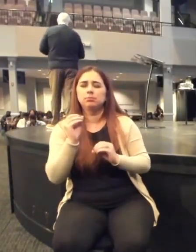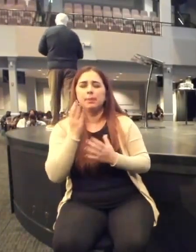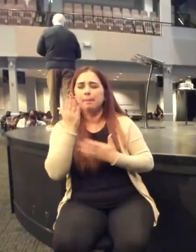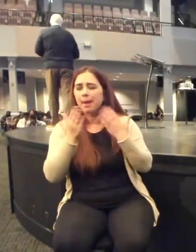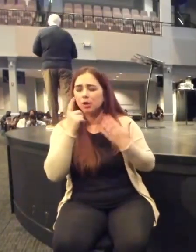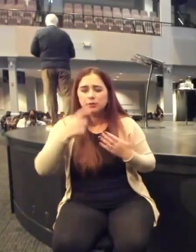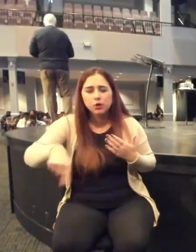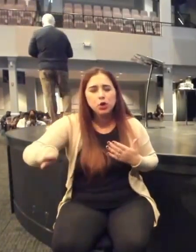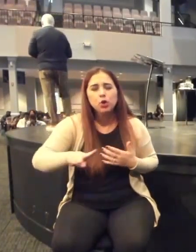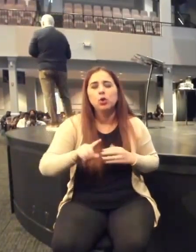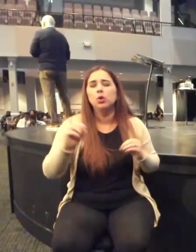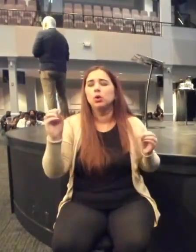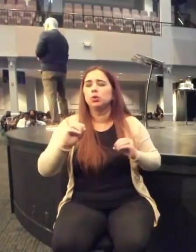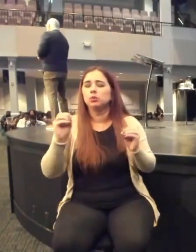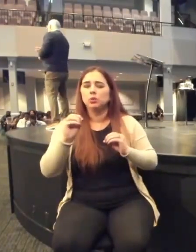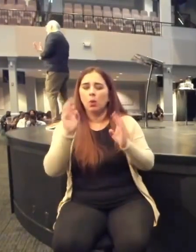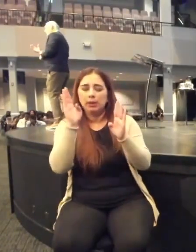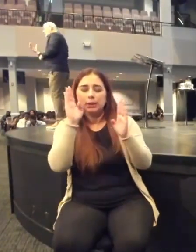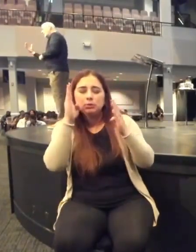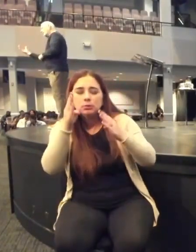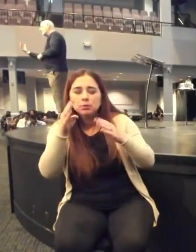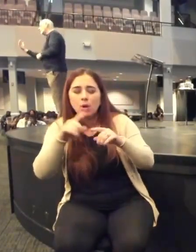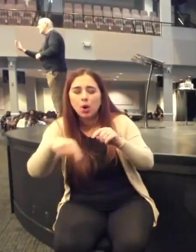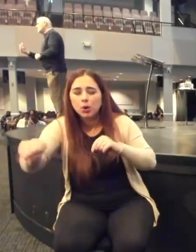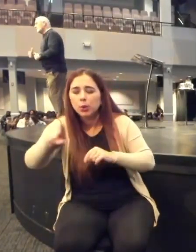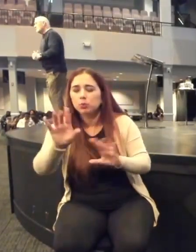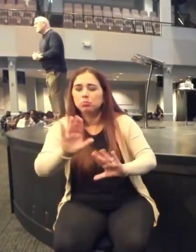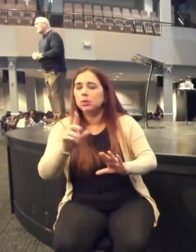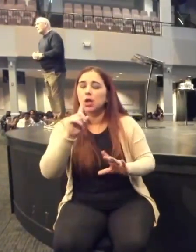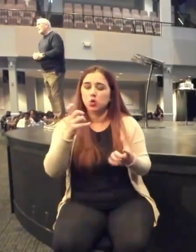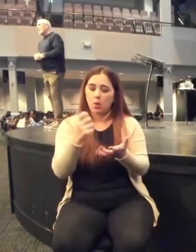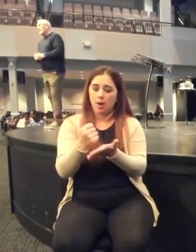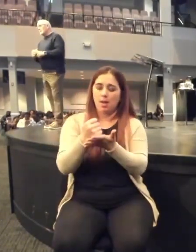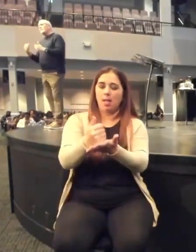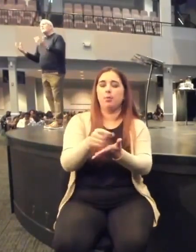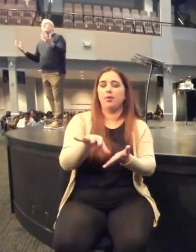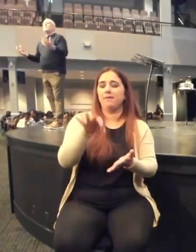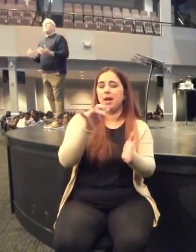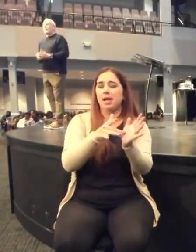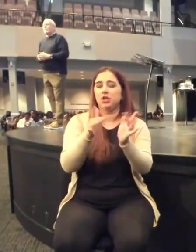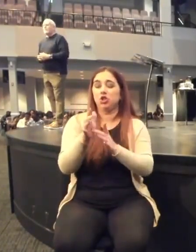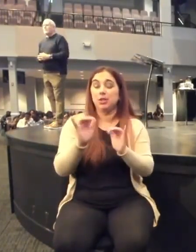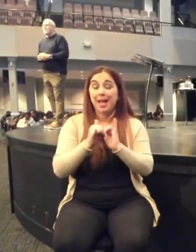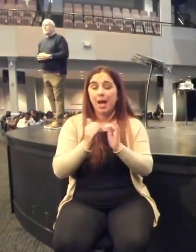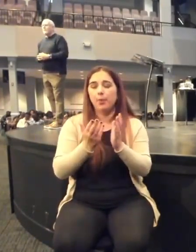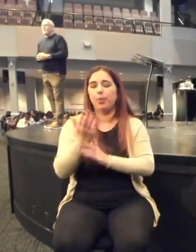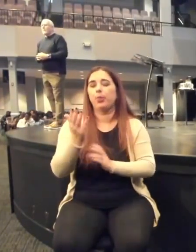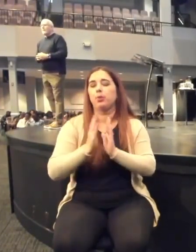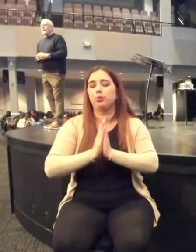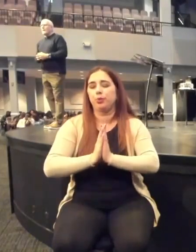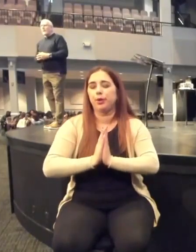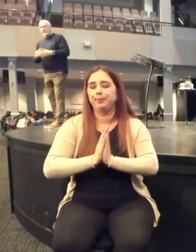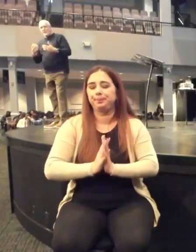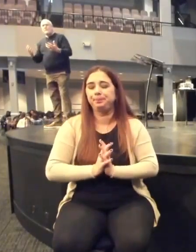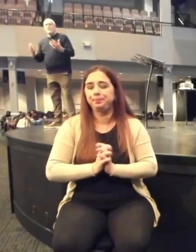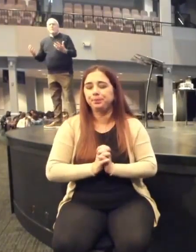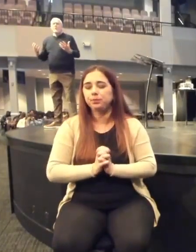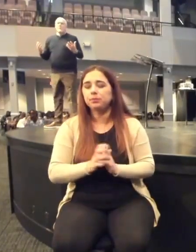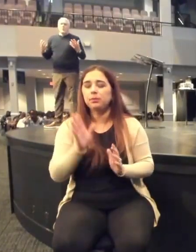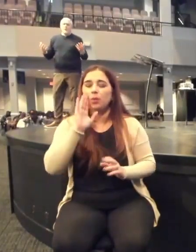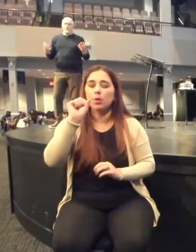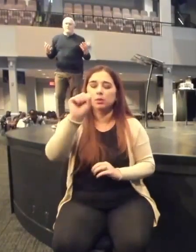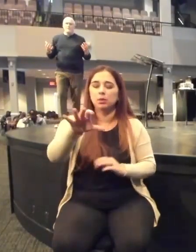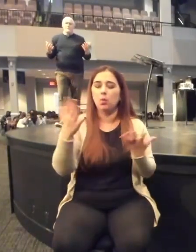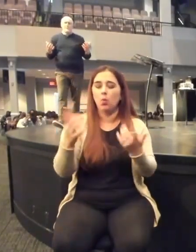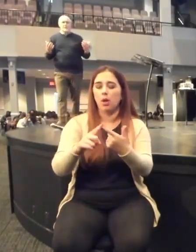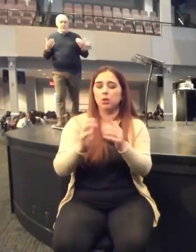anything to draw attention to you. I just want to help you right now find Jesus, and I'll do that through prayer. And I'm going to give you a prayer